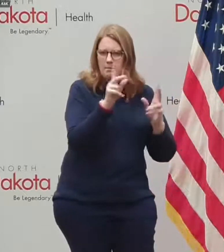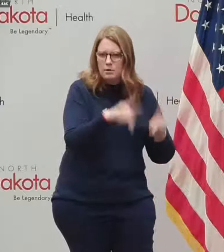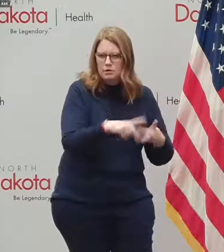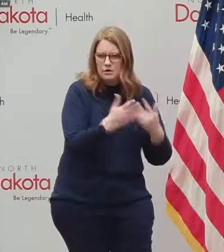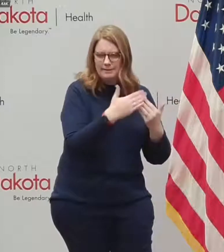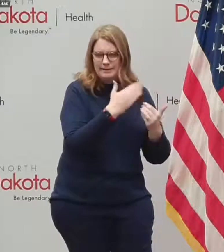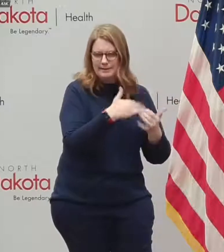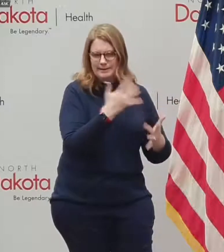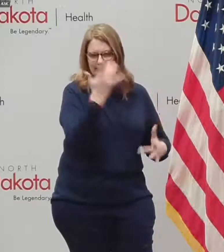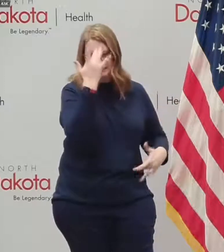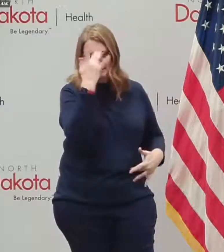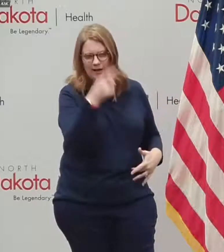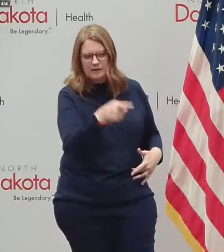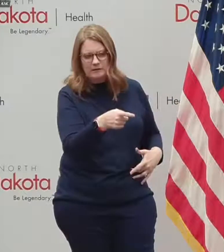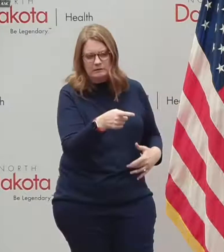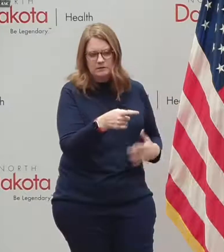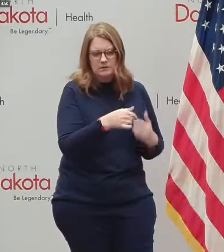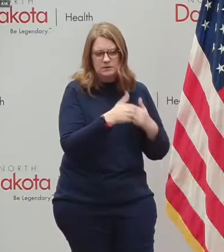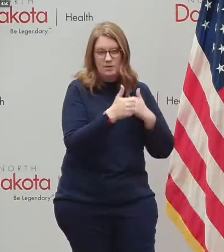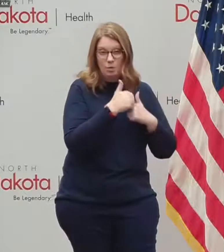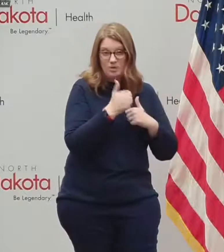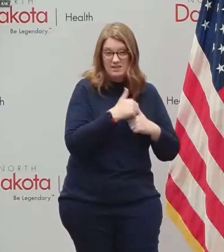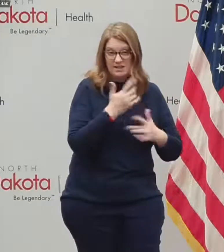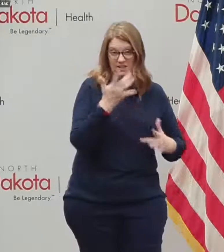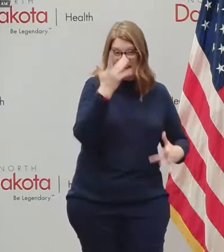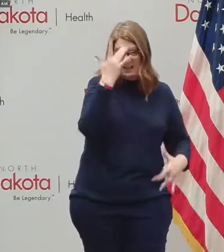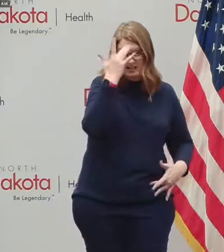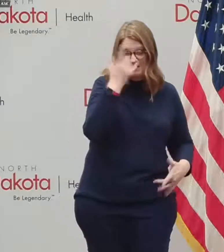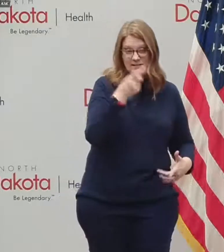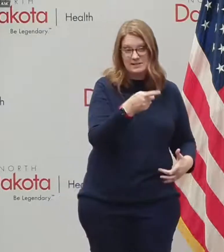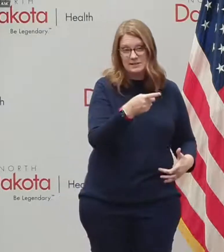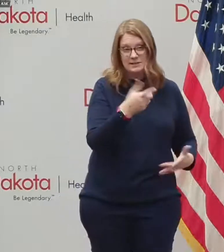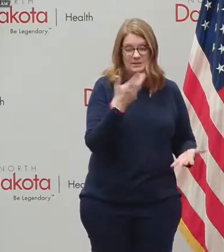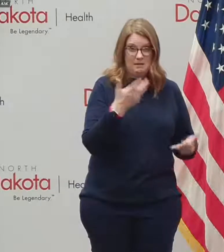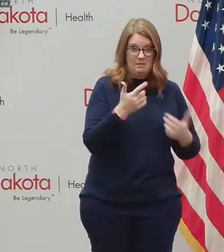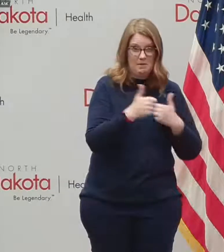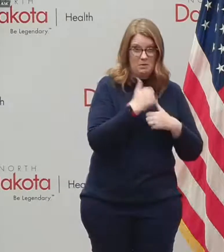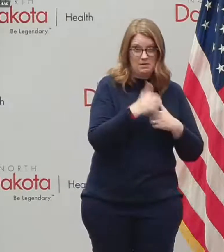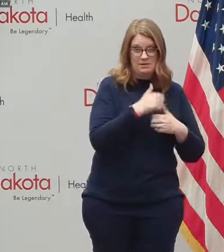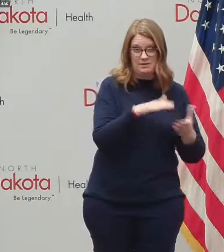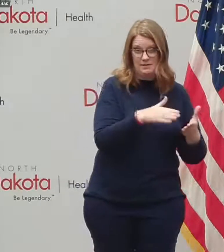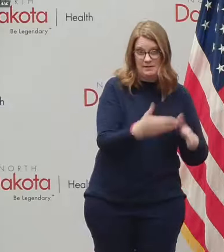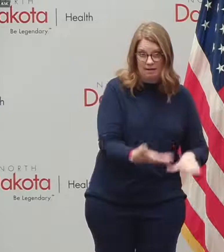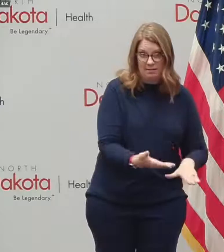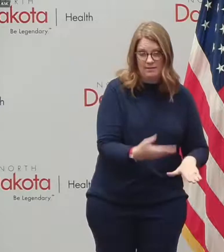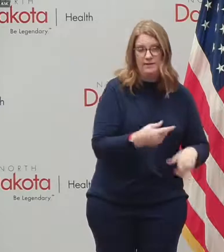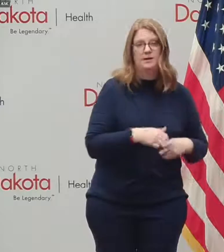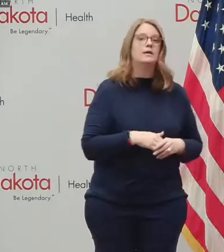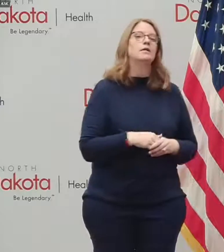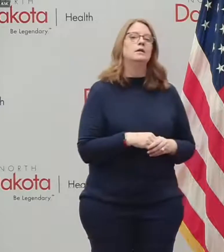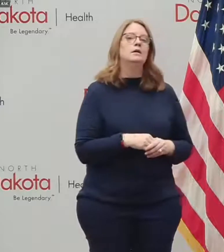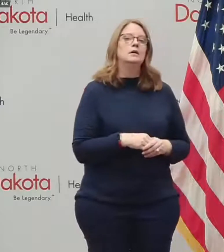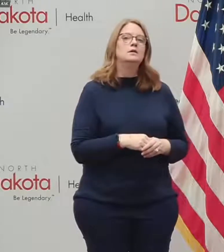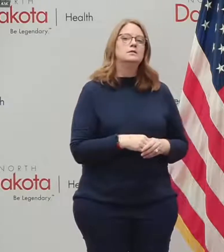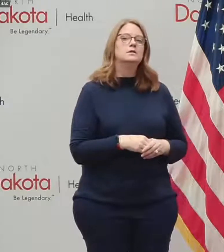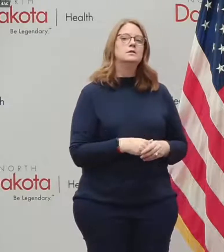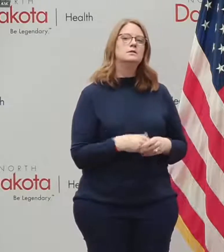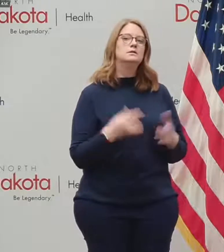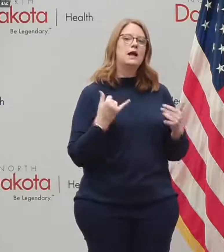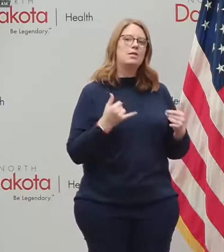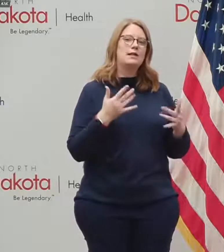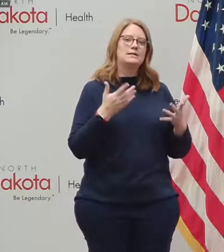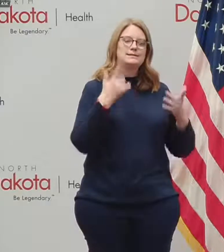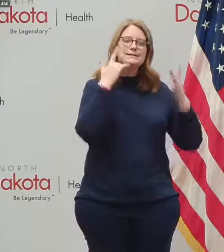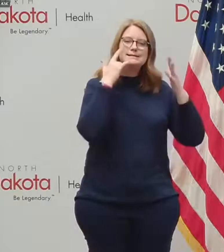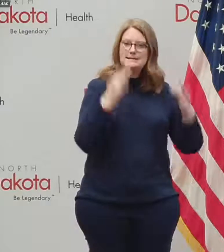and who the risk of illness could mean the risk of death for them. And so, let us choose with that compassion